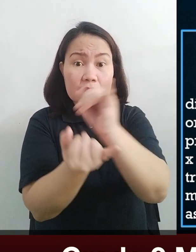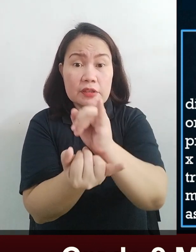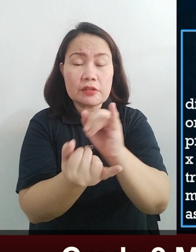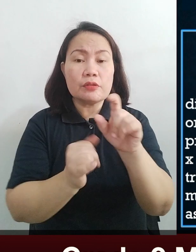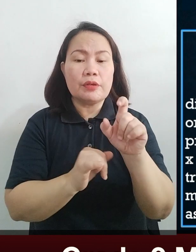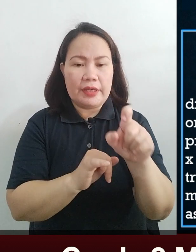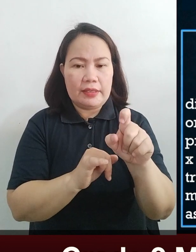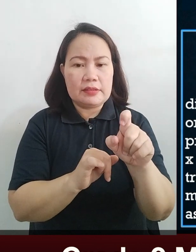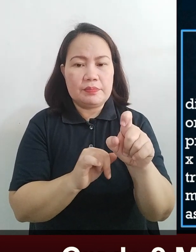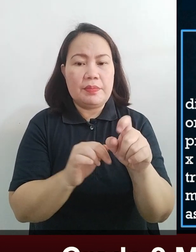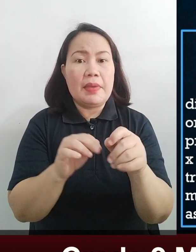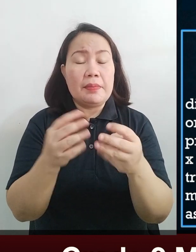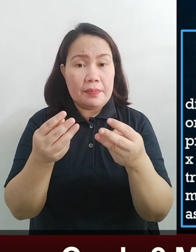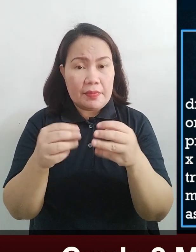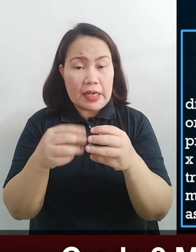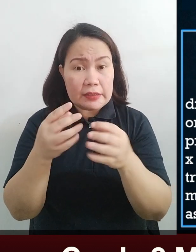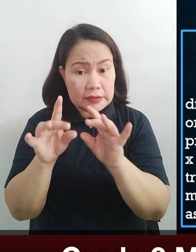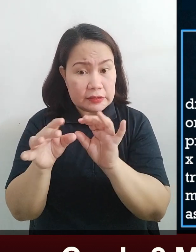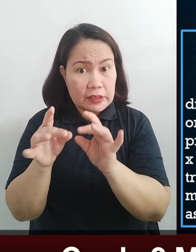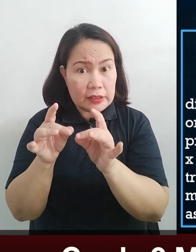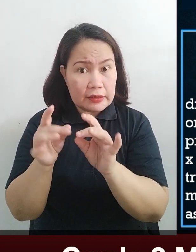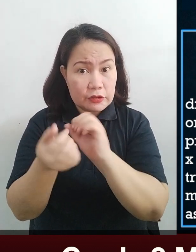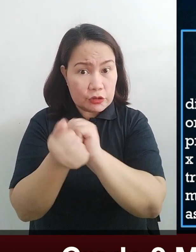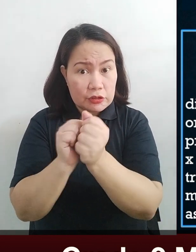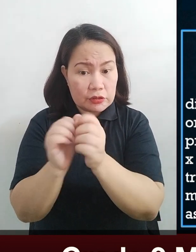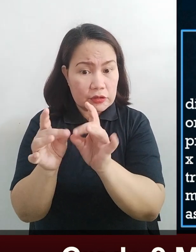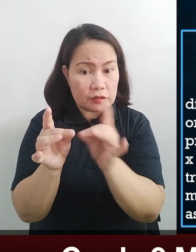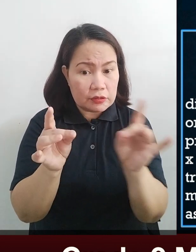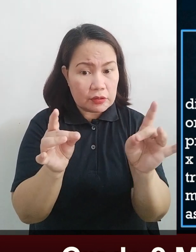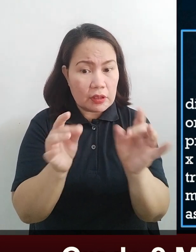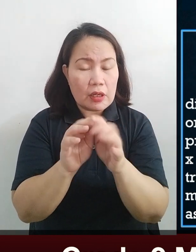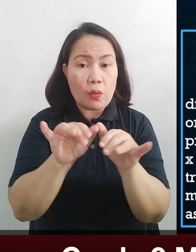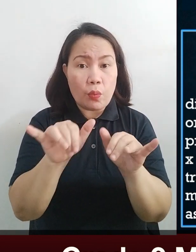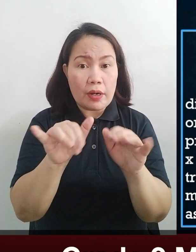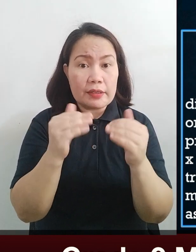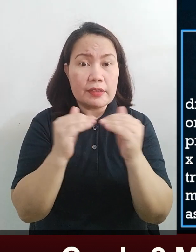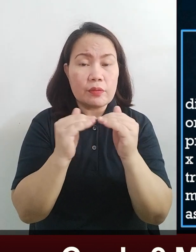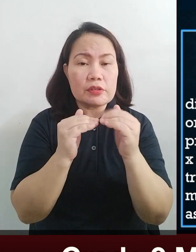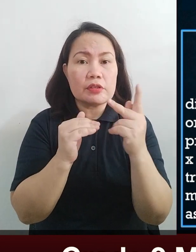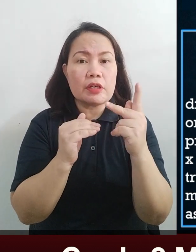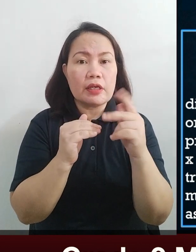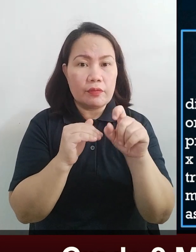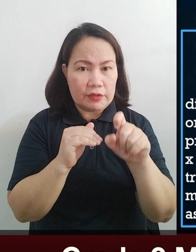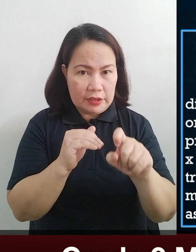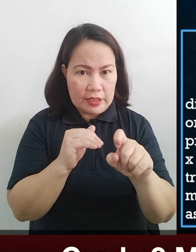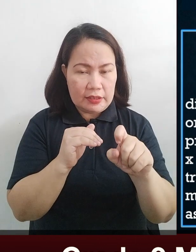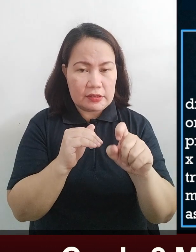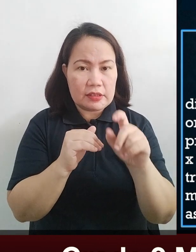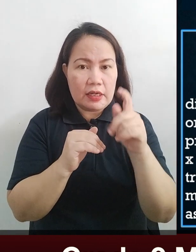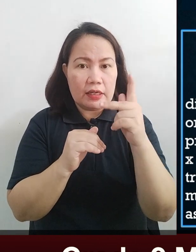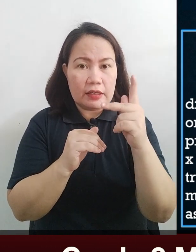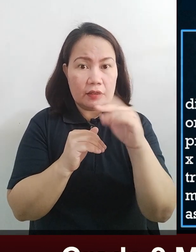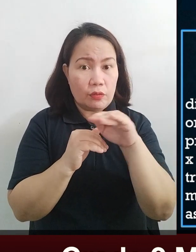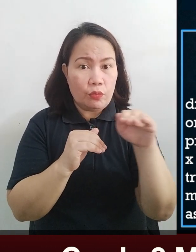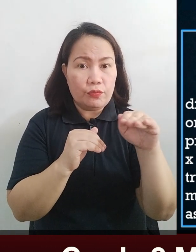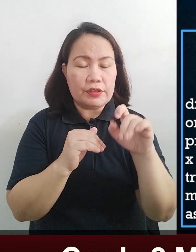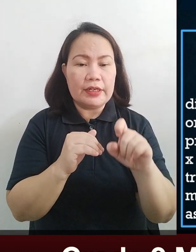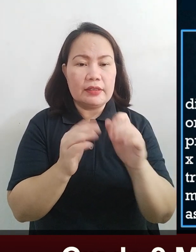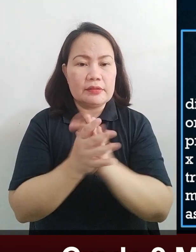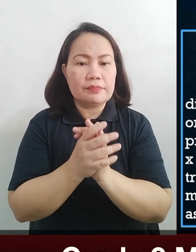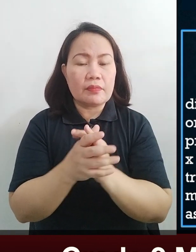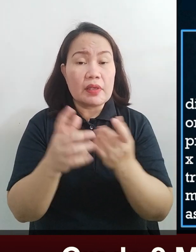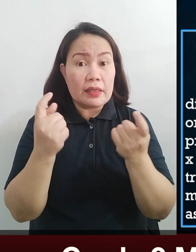may translate to y is equal to k over x. So in this video